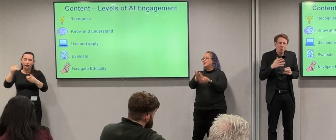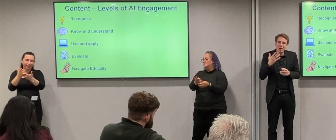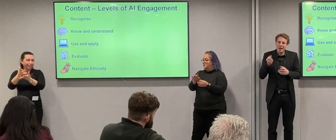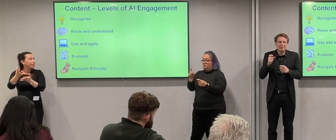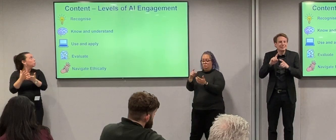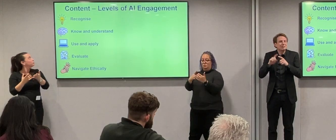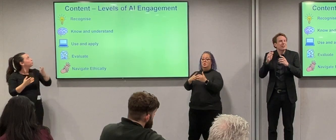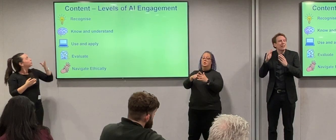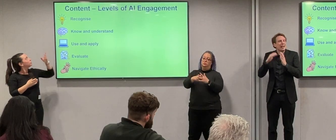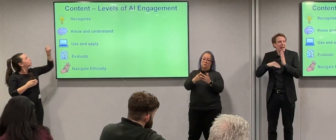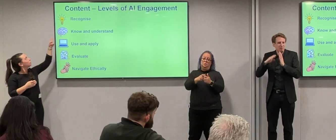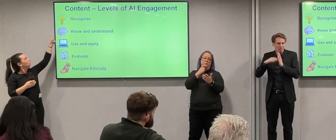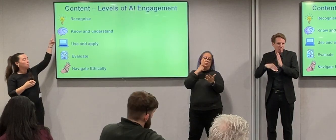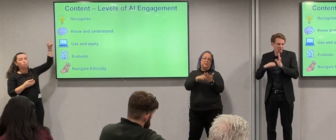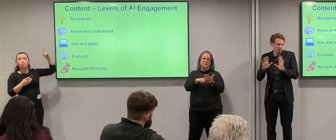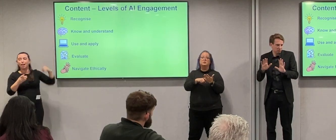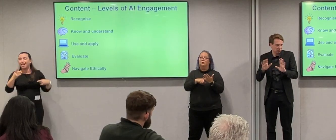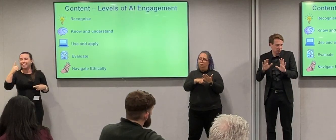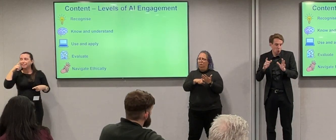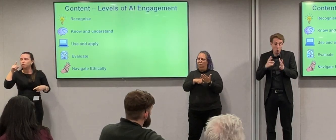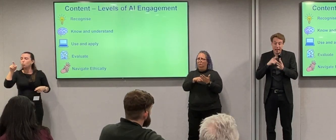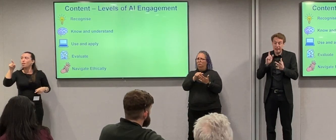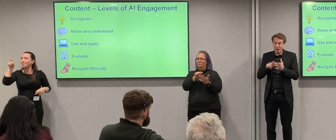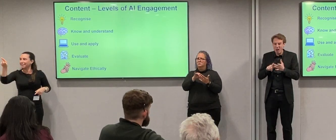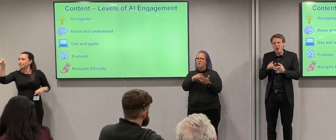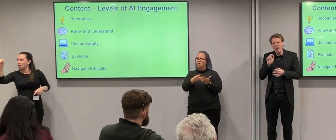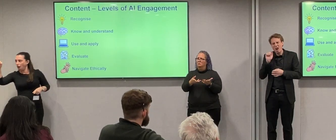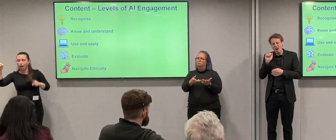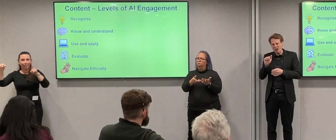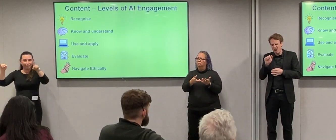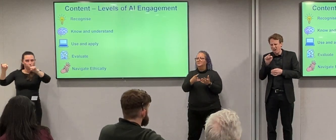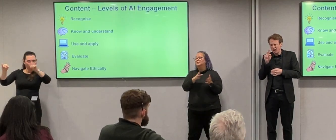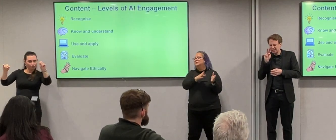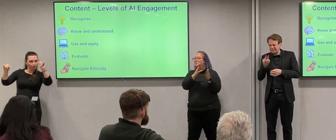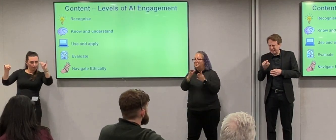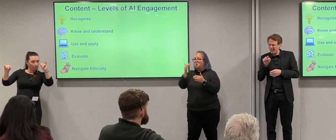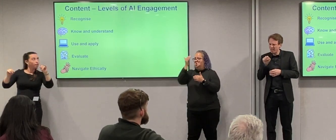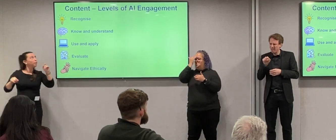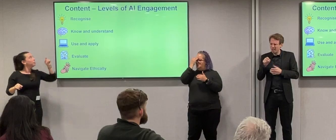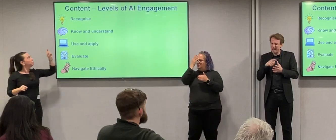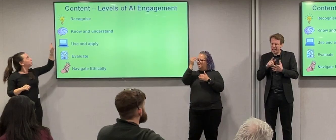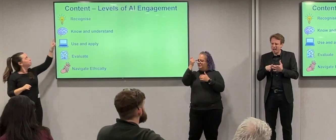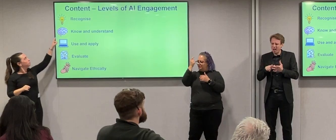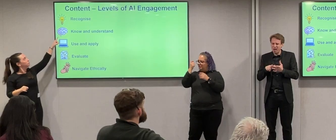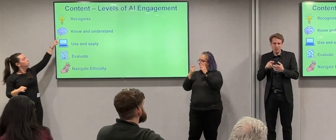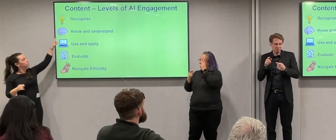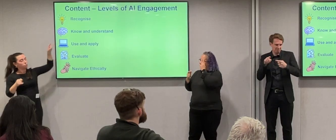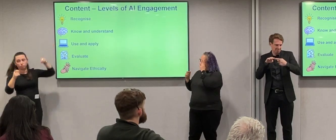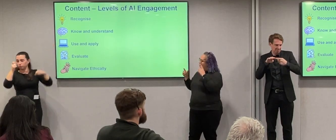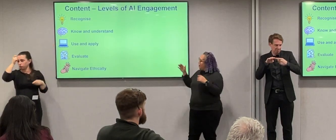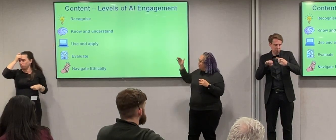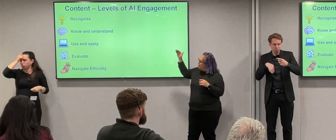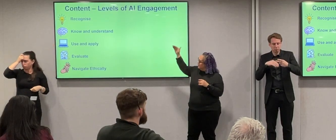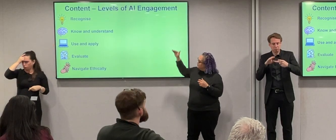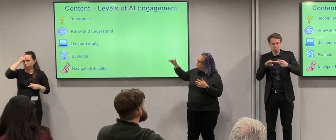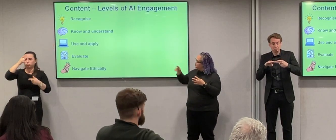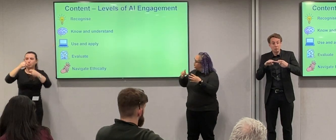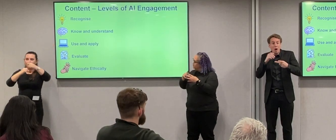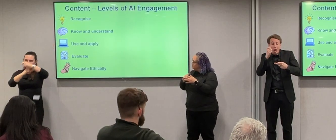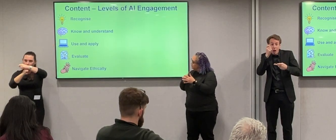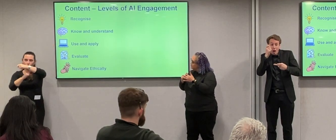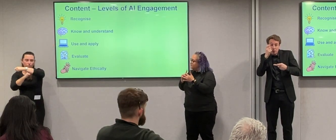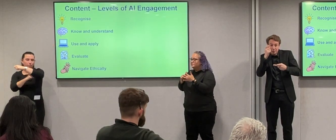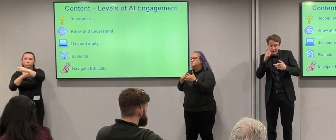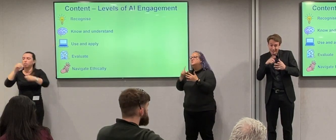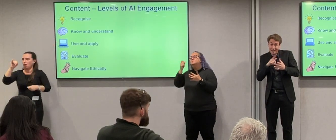so that's just recognizing that something is AI, knowing and understanding, so that's understanding foundational